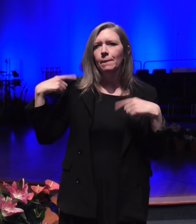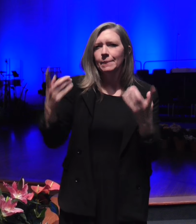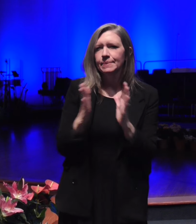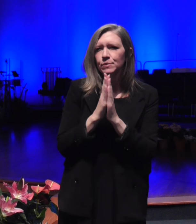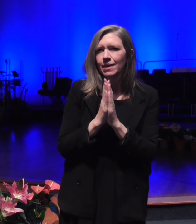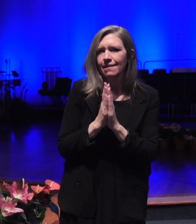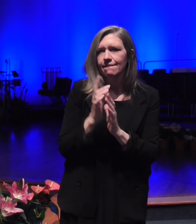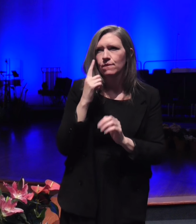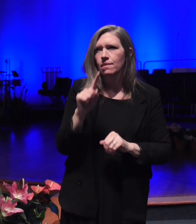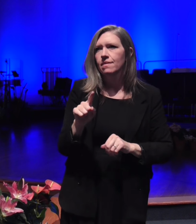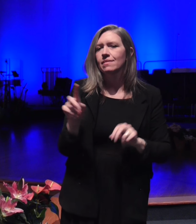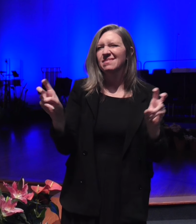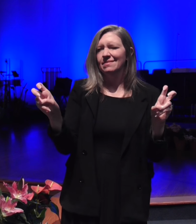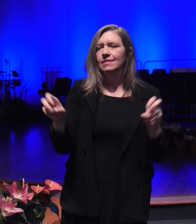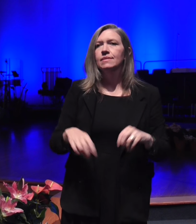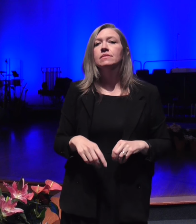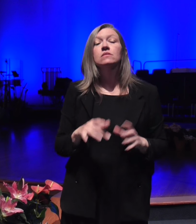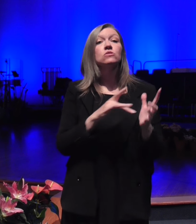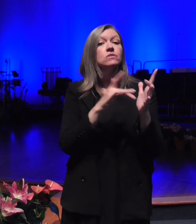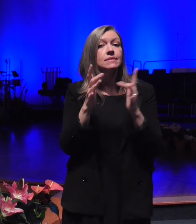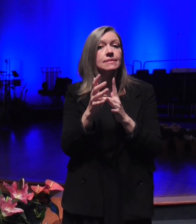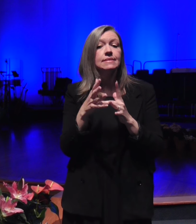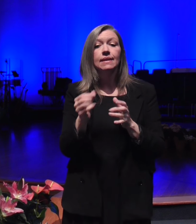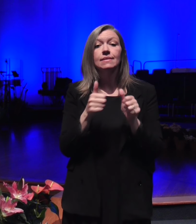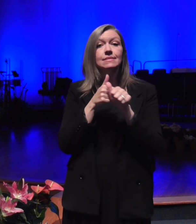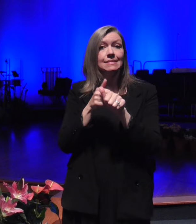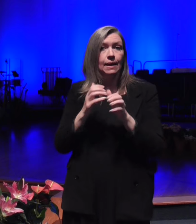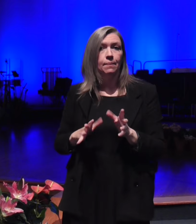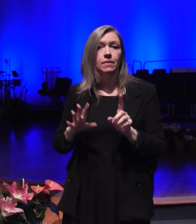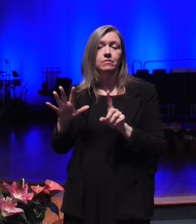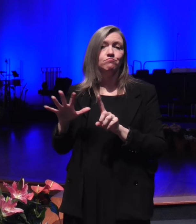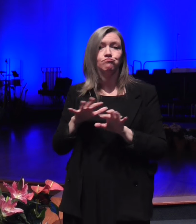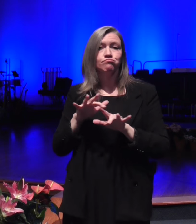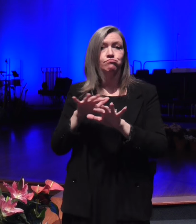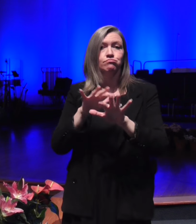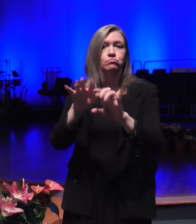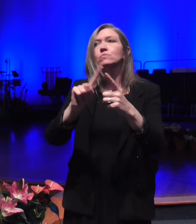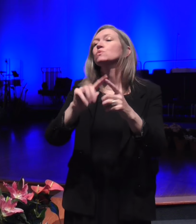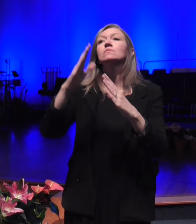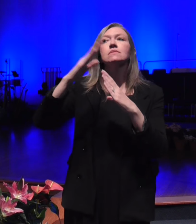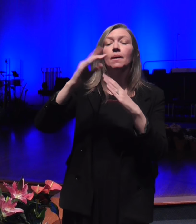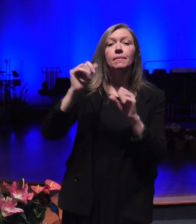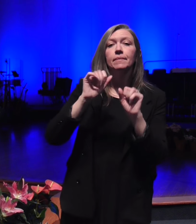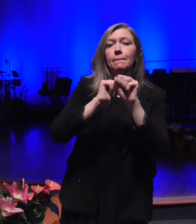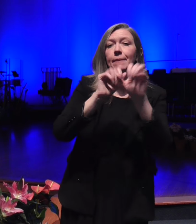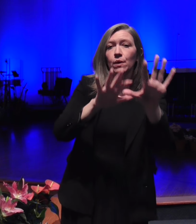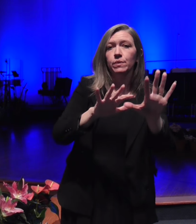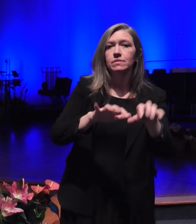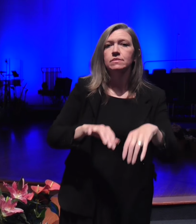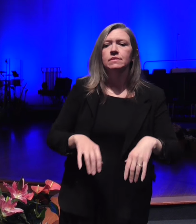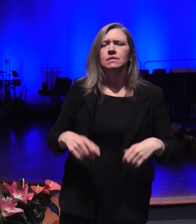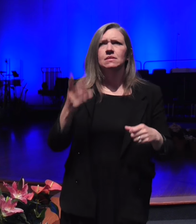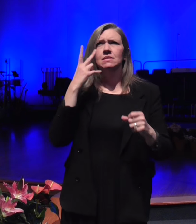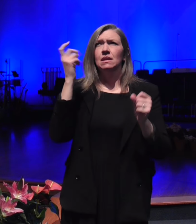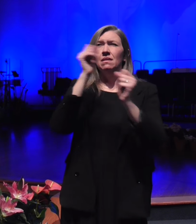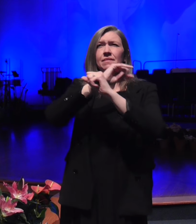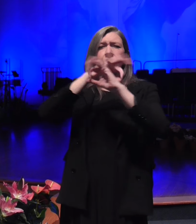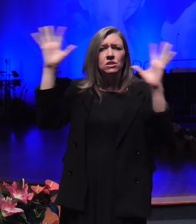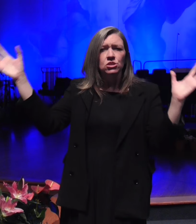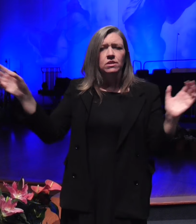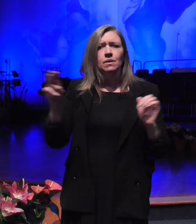Jesus and some of his disciples go up to a mountaintop, and there they are greeted by a grand vision of Moses